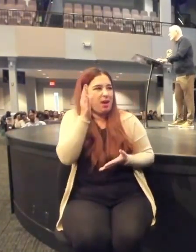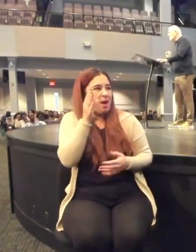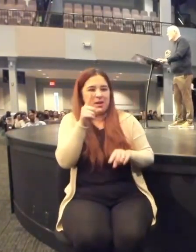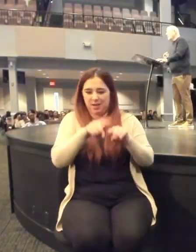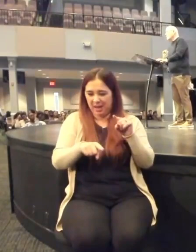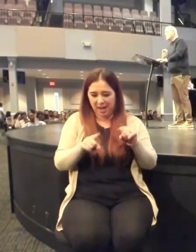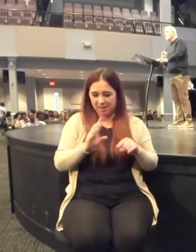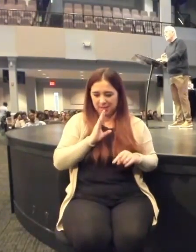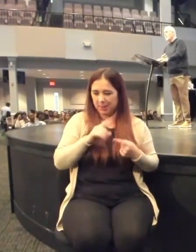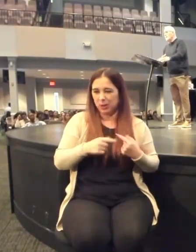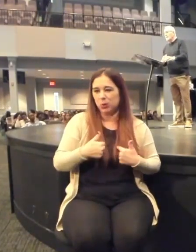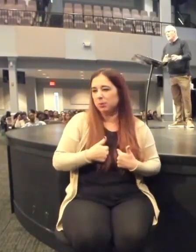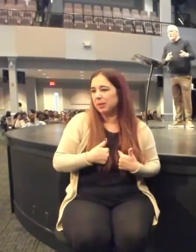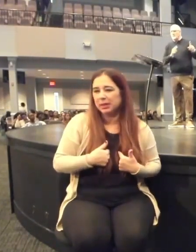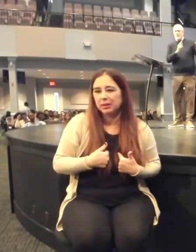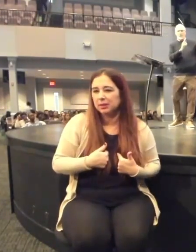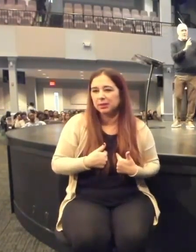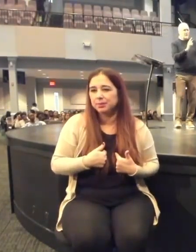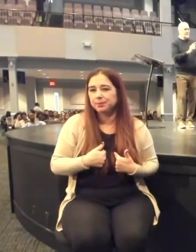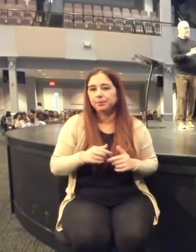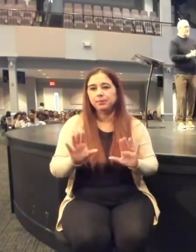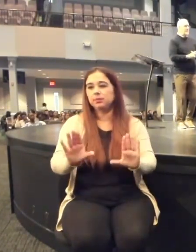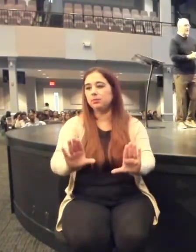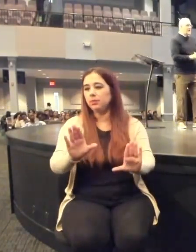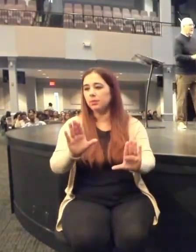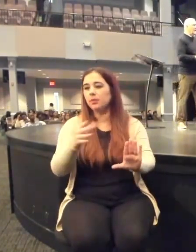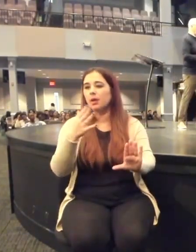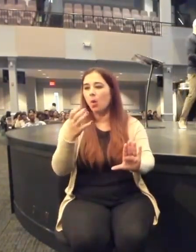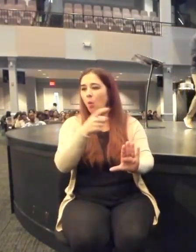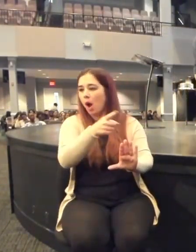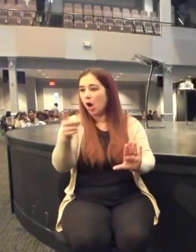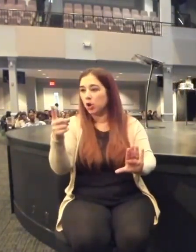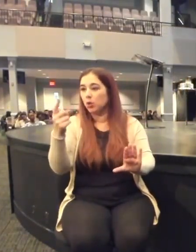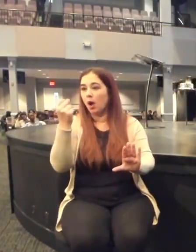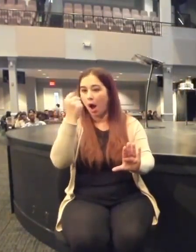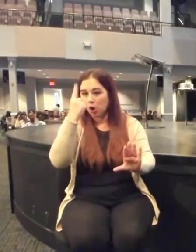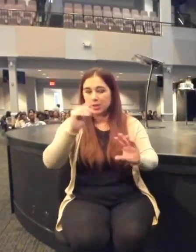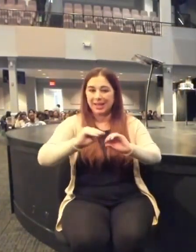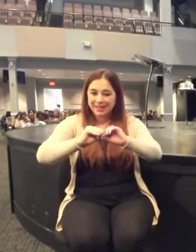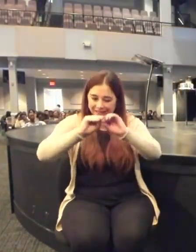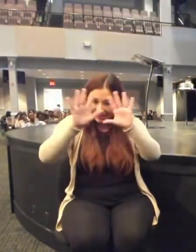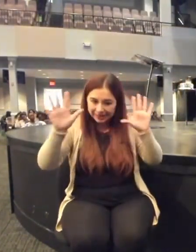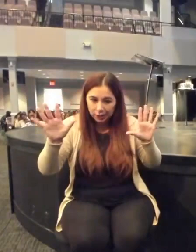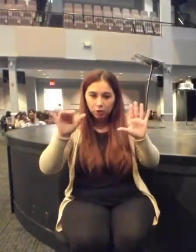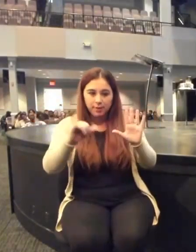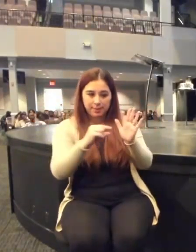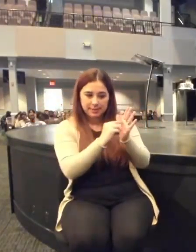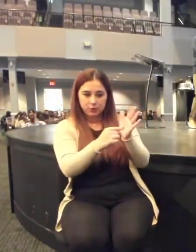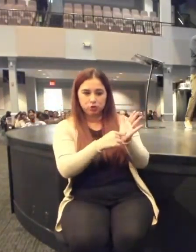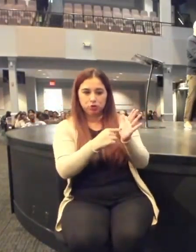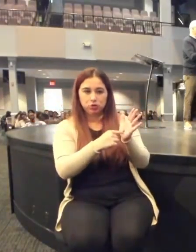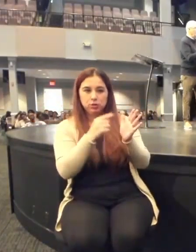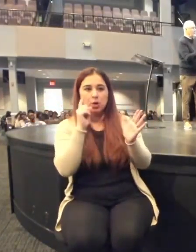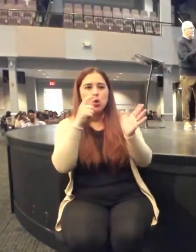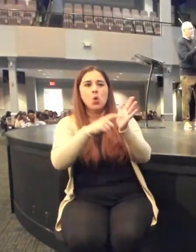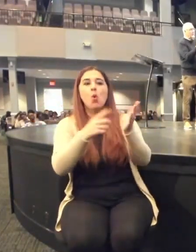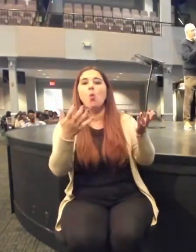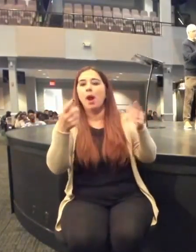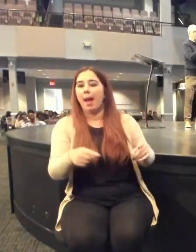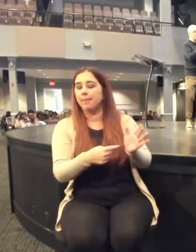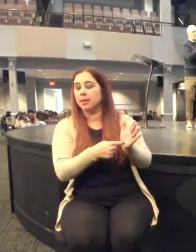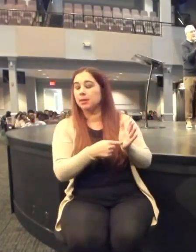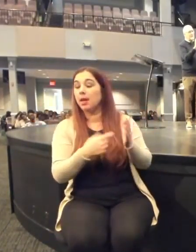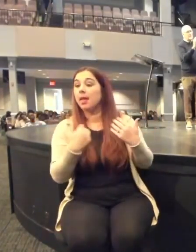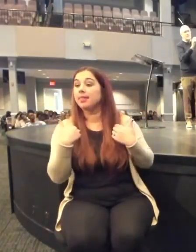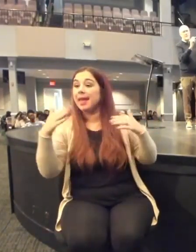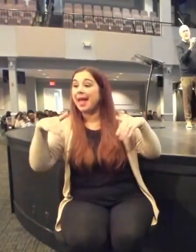really speak to me. Here's what I want you to see very clearly in this passage. Notice again what happens here. But the